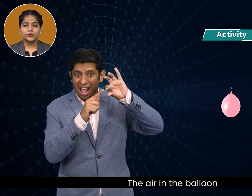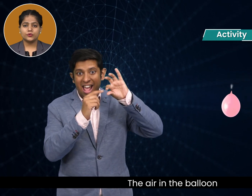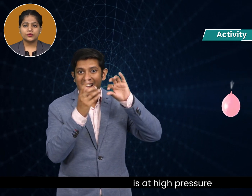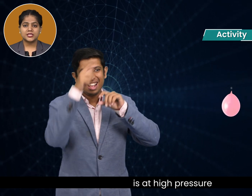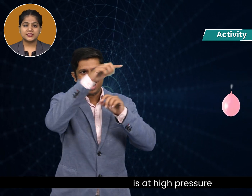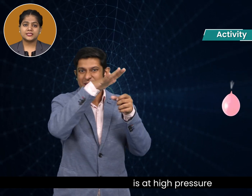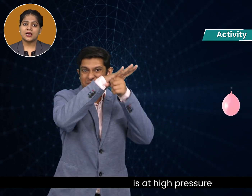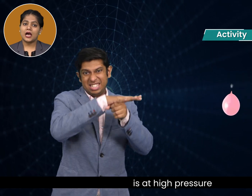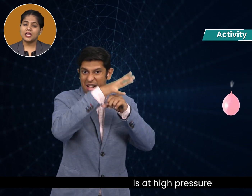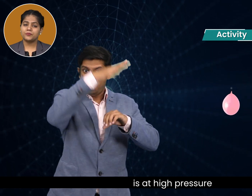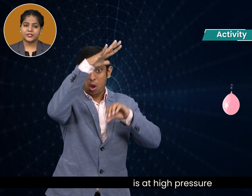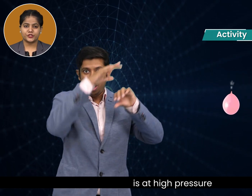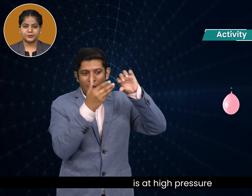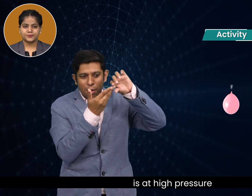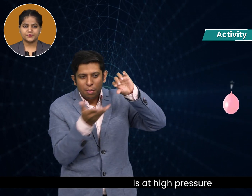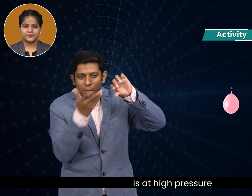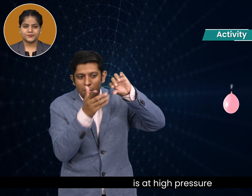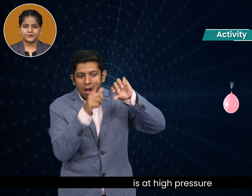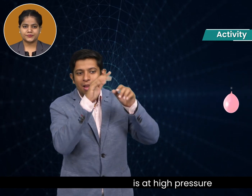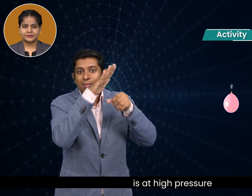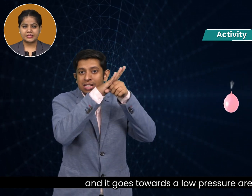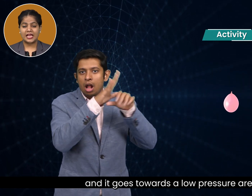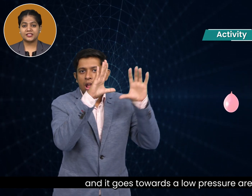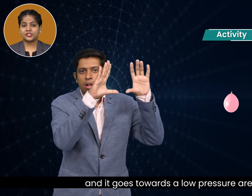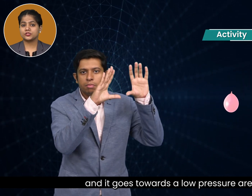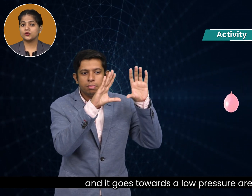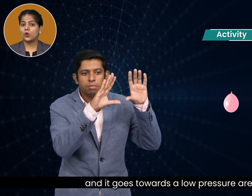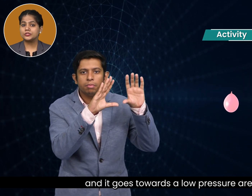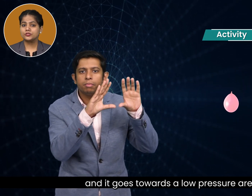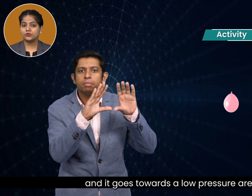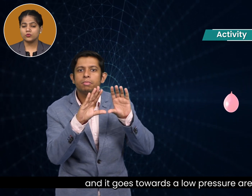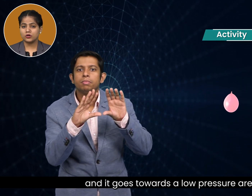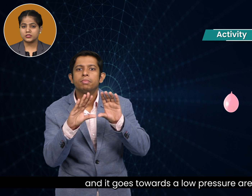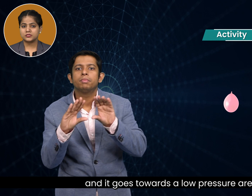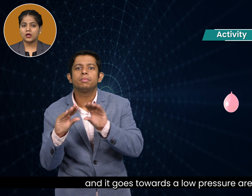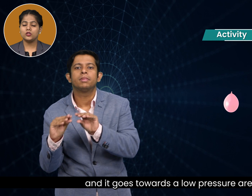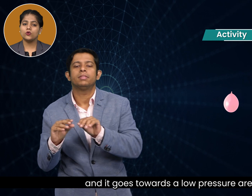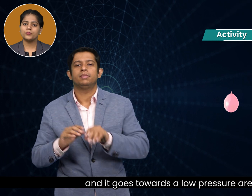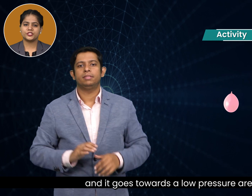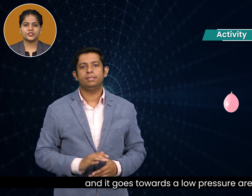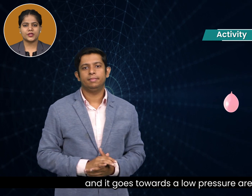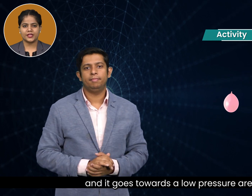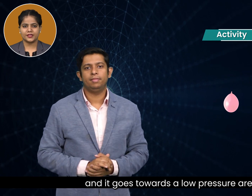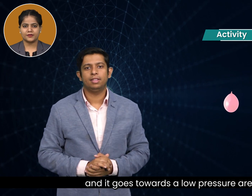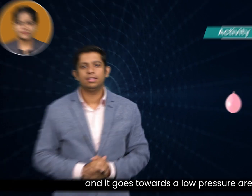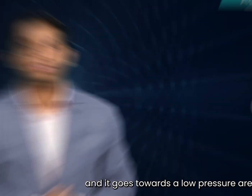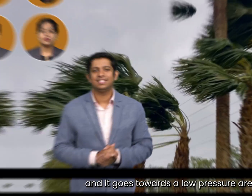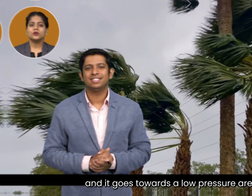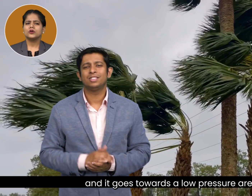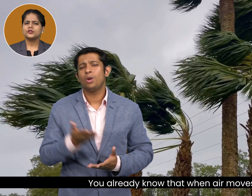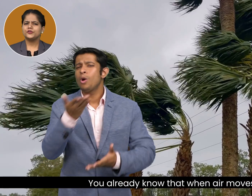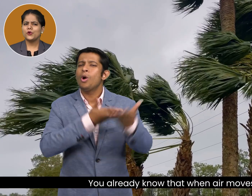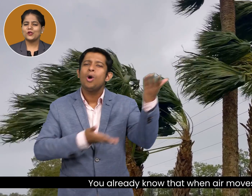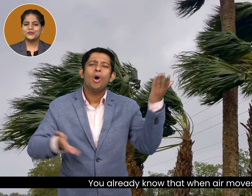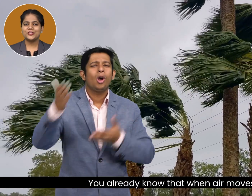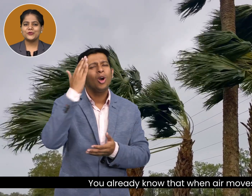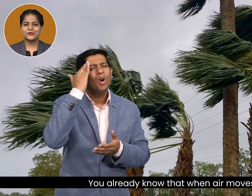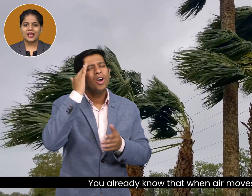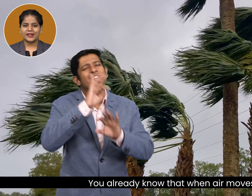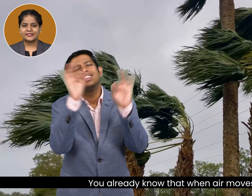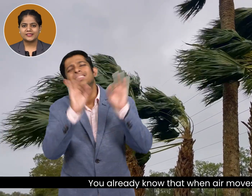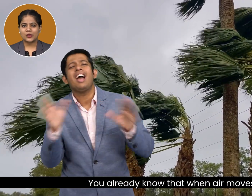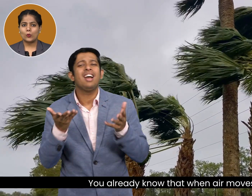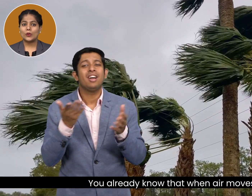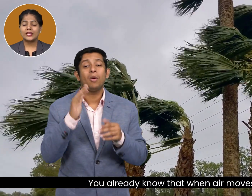the balloon is at high pressure and it goes towards a low pressure area. You already